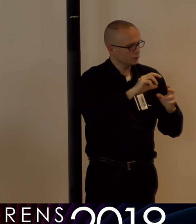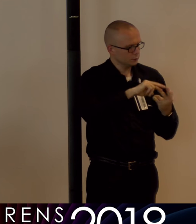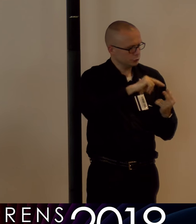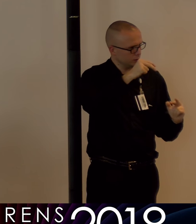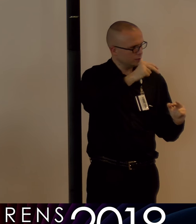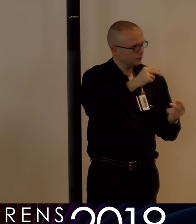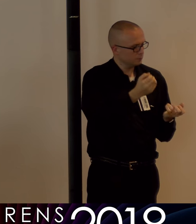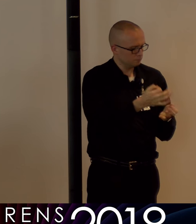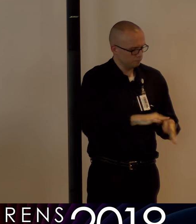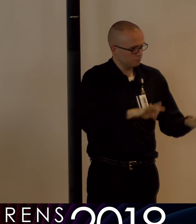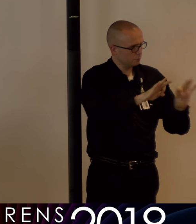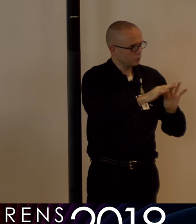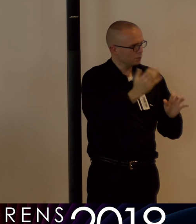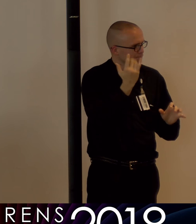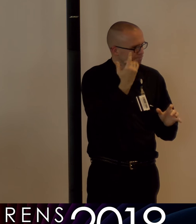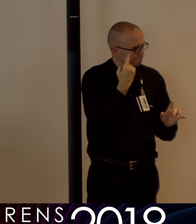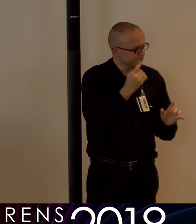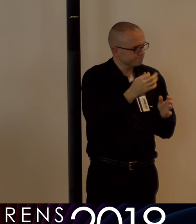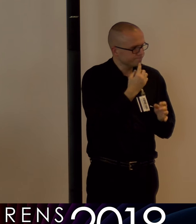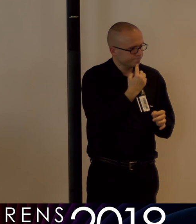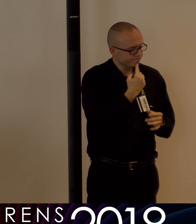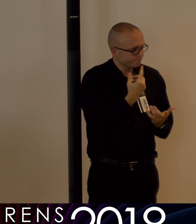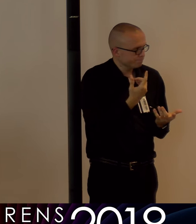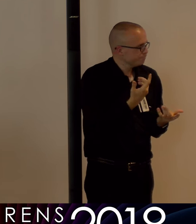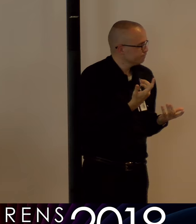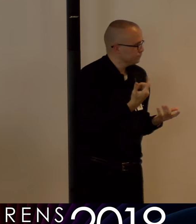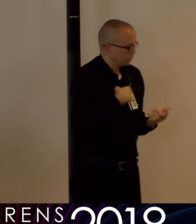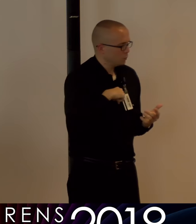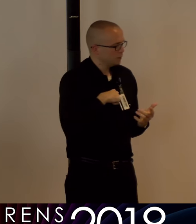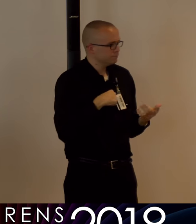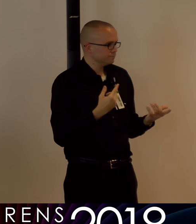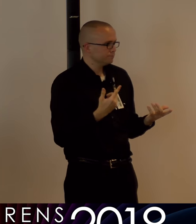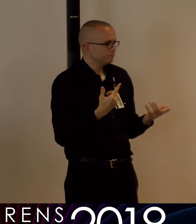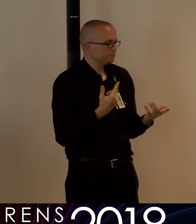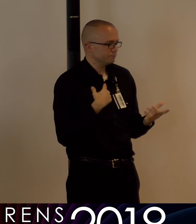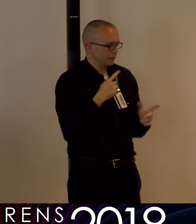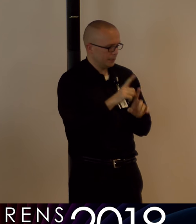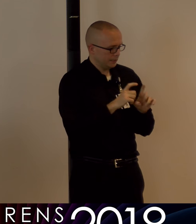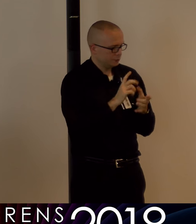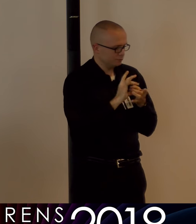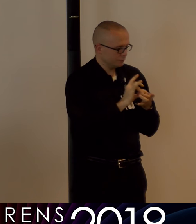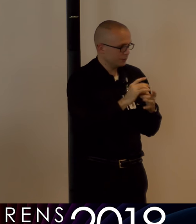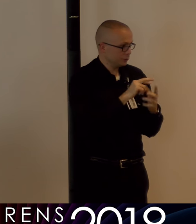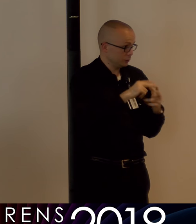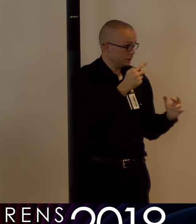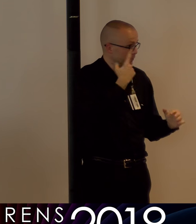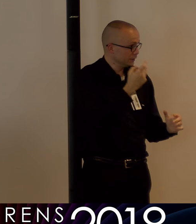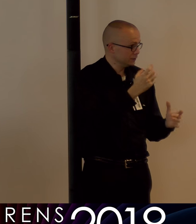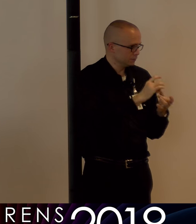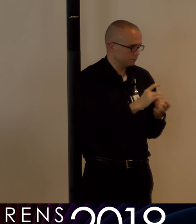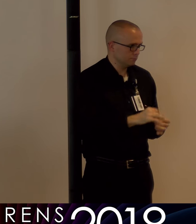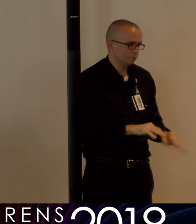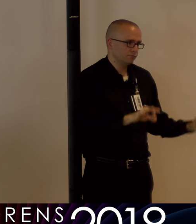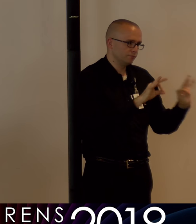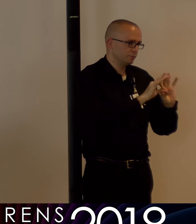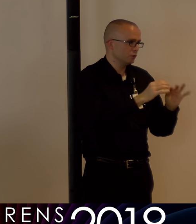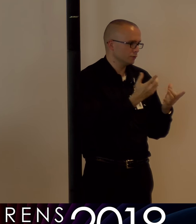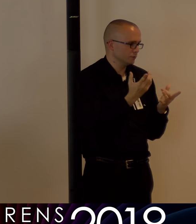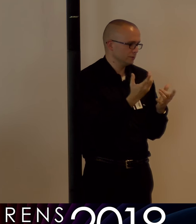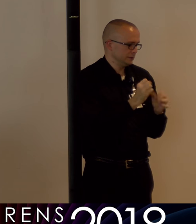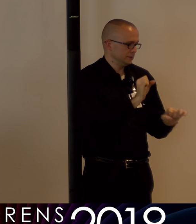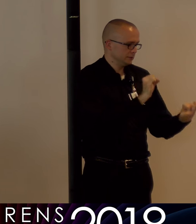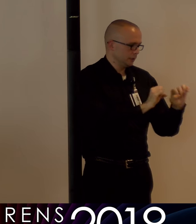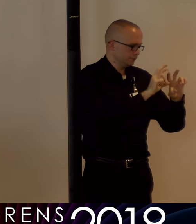Like, really, how important is it? So we asked that question, again, genetically, because genetics is a really powerful way to do